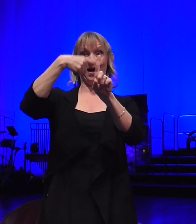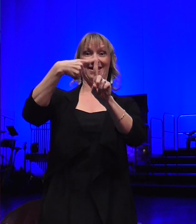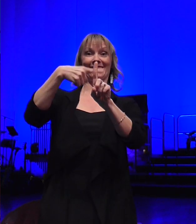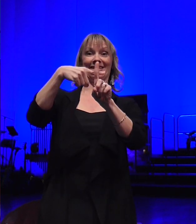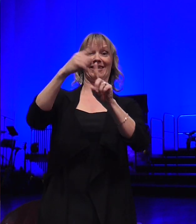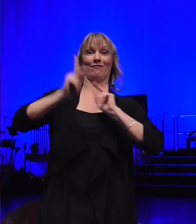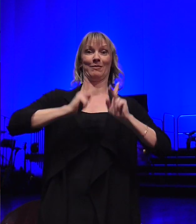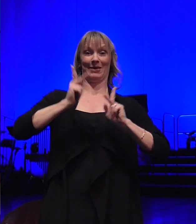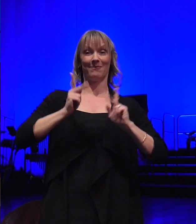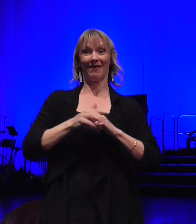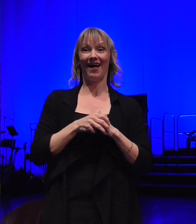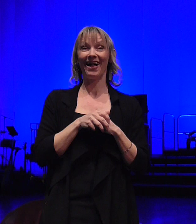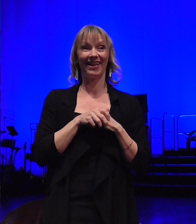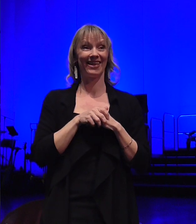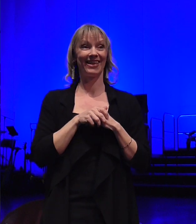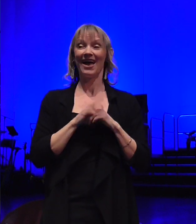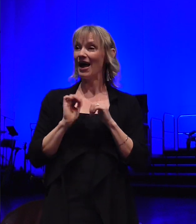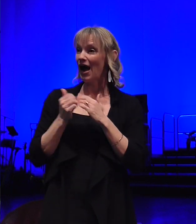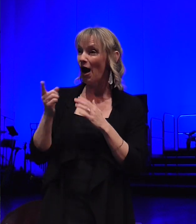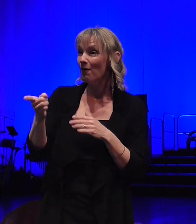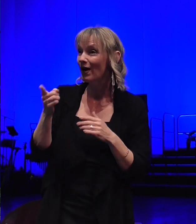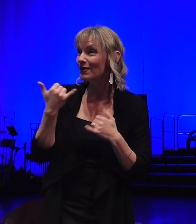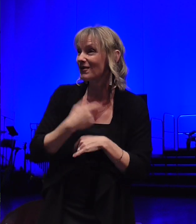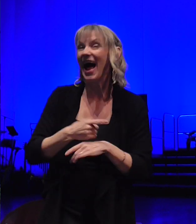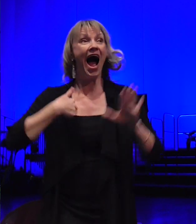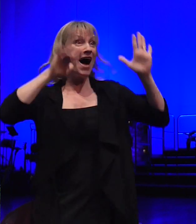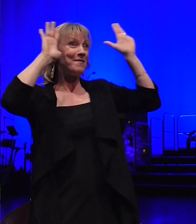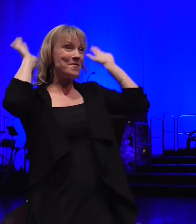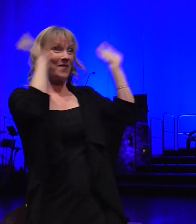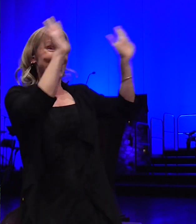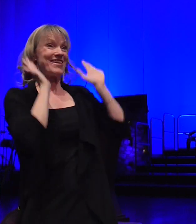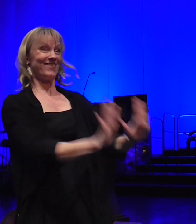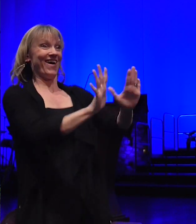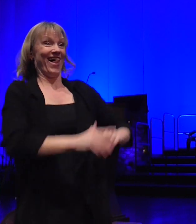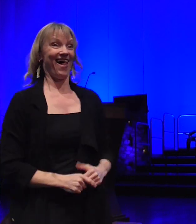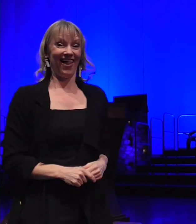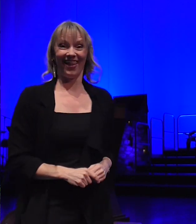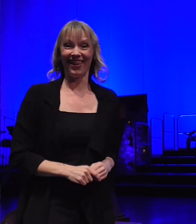people. How are you today? Wonderful.